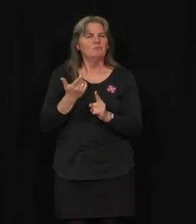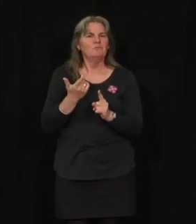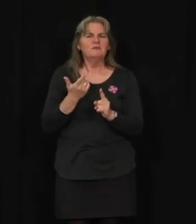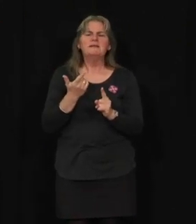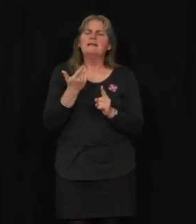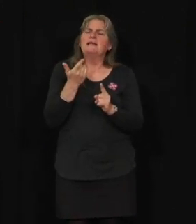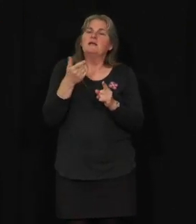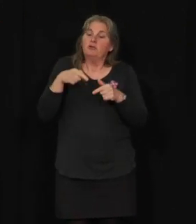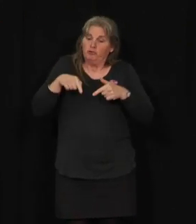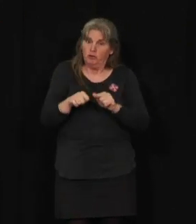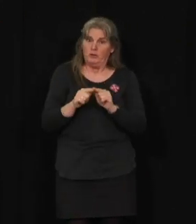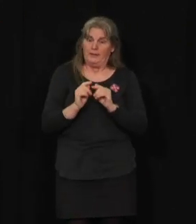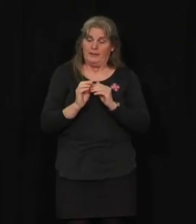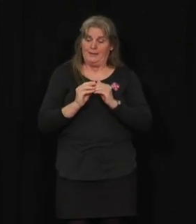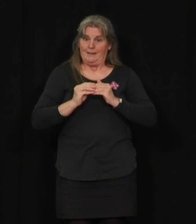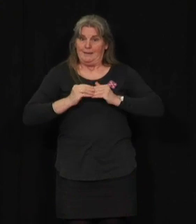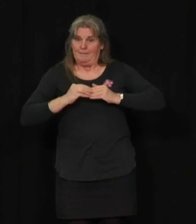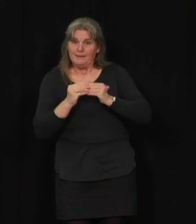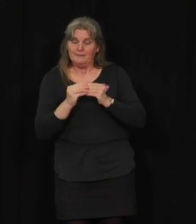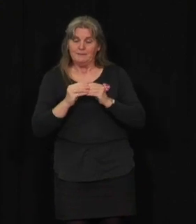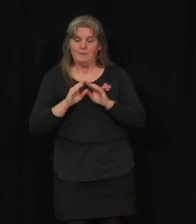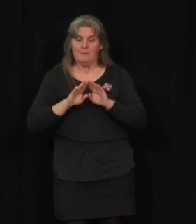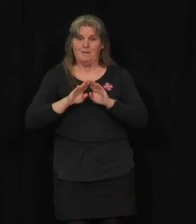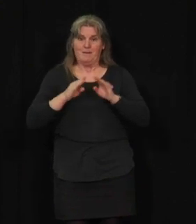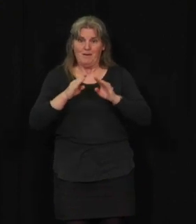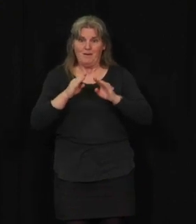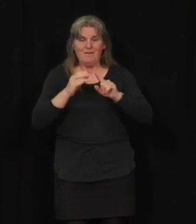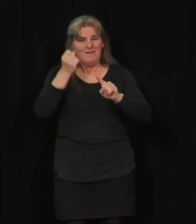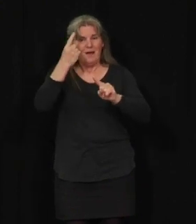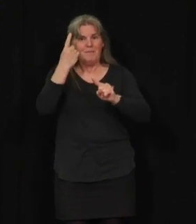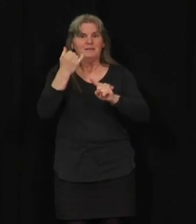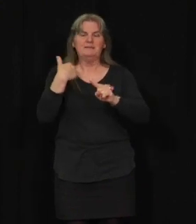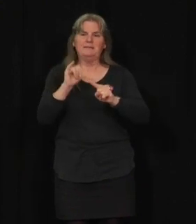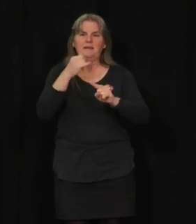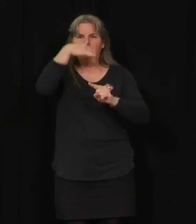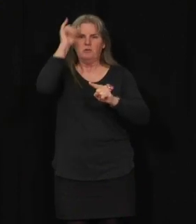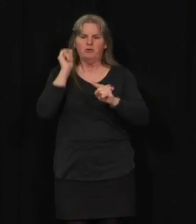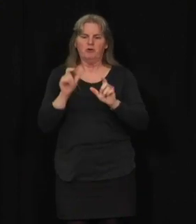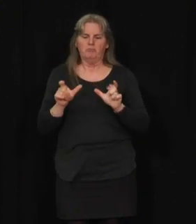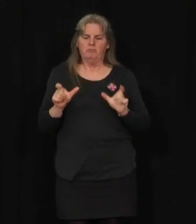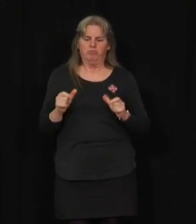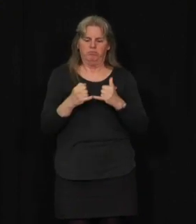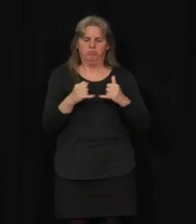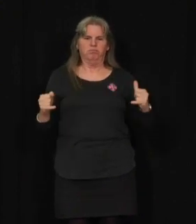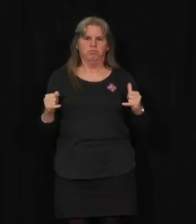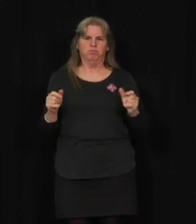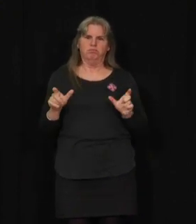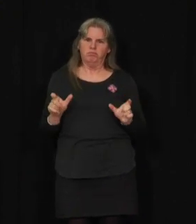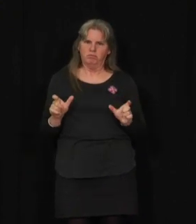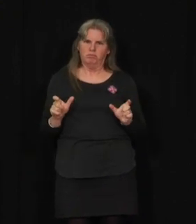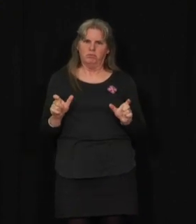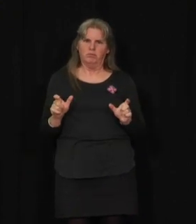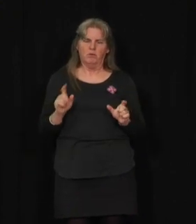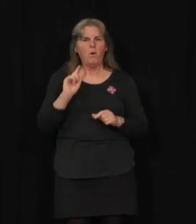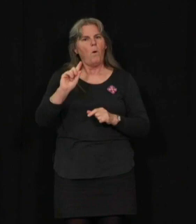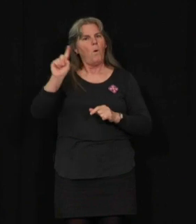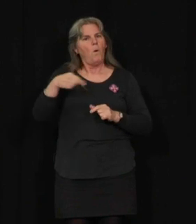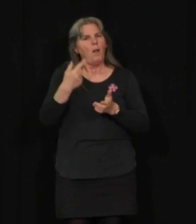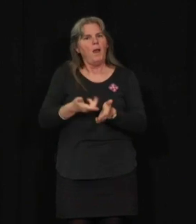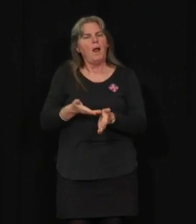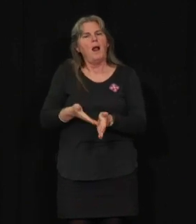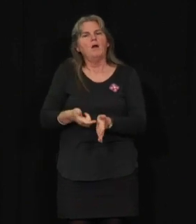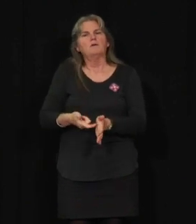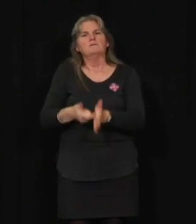we must continue with stringent border controls. At present, we can only allow essential and critical